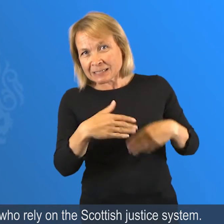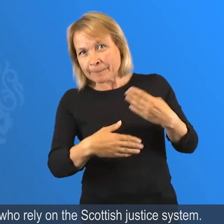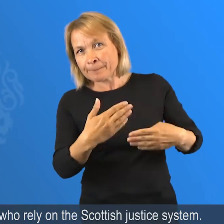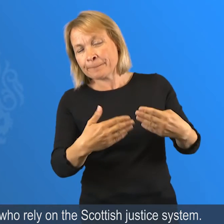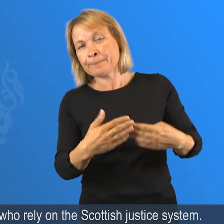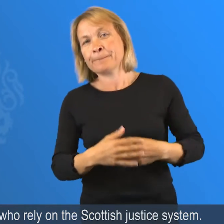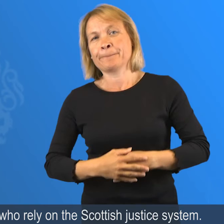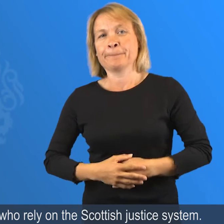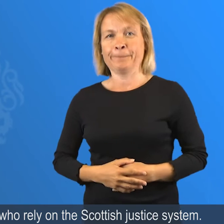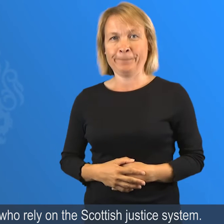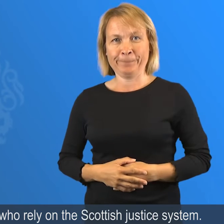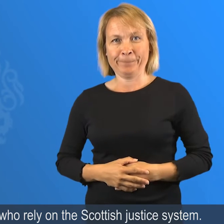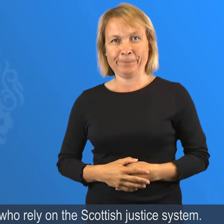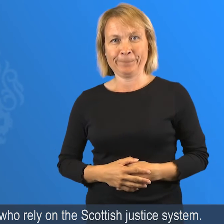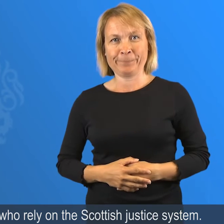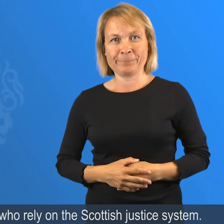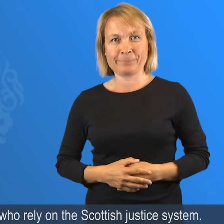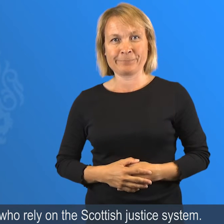Scottish justice system.